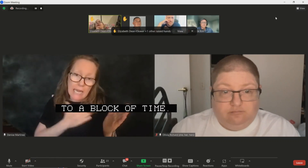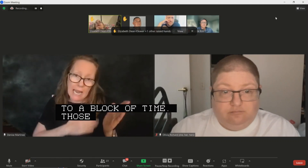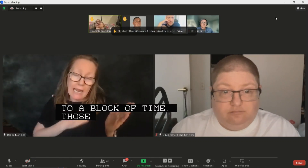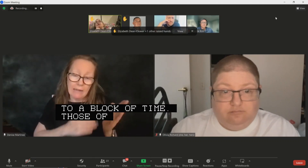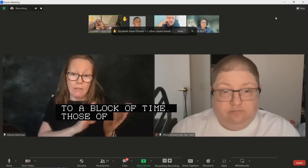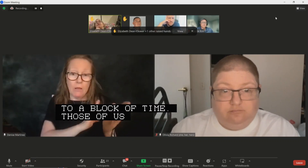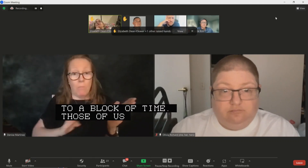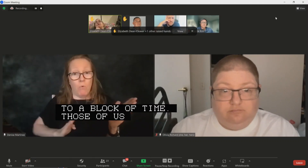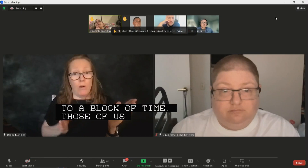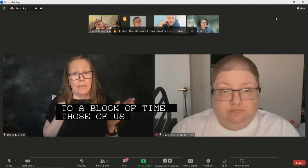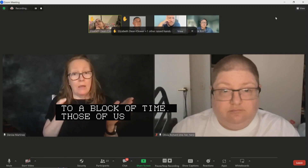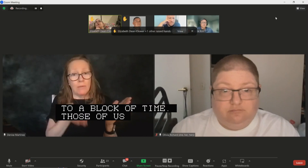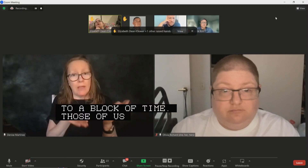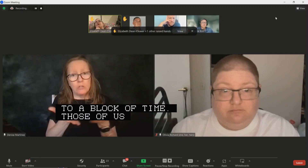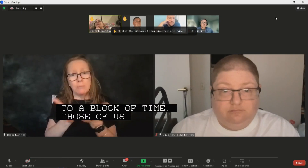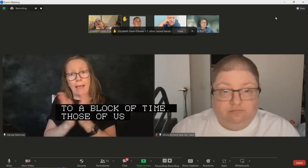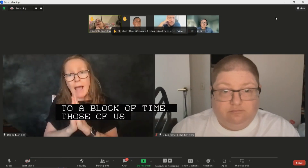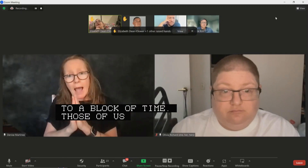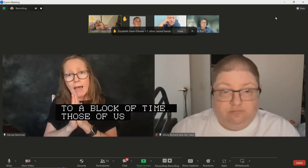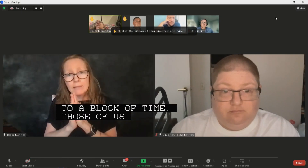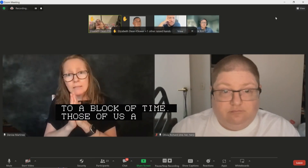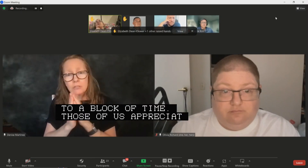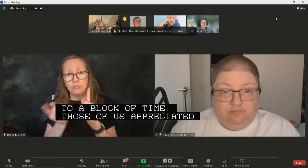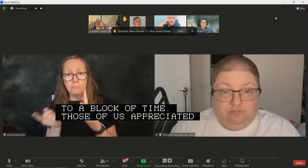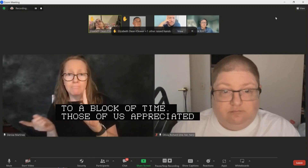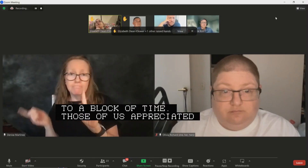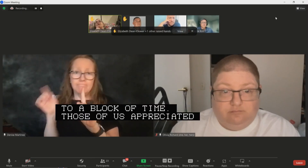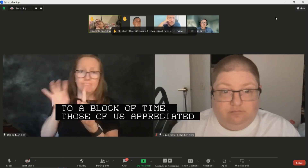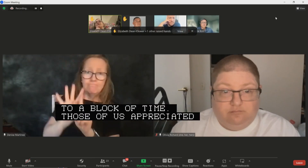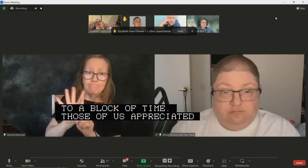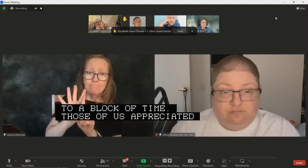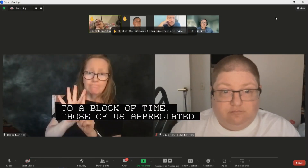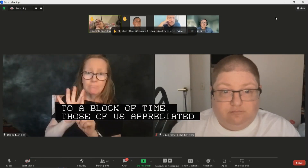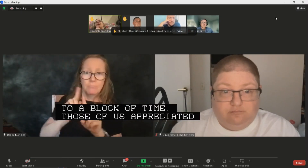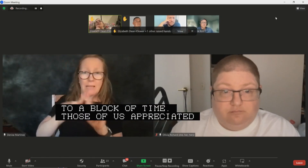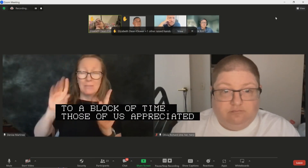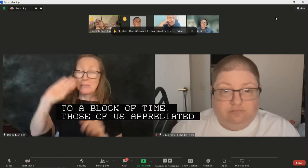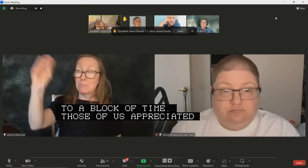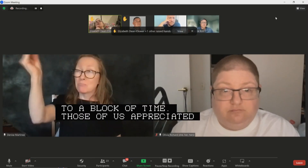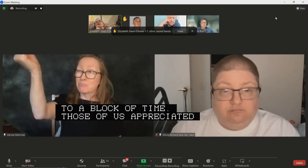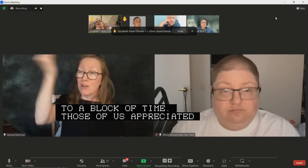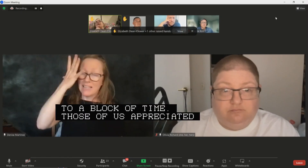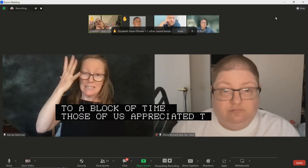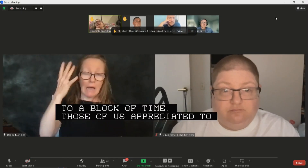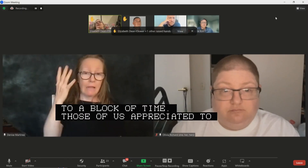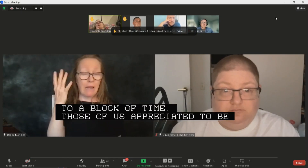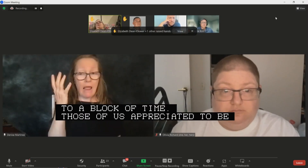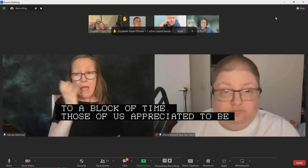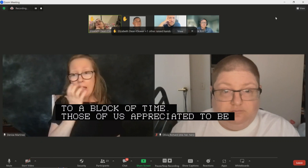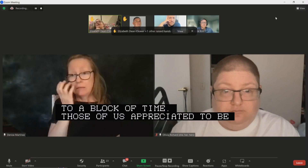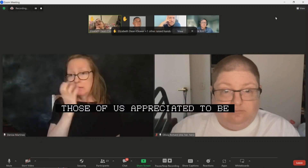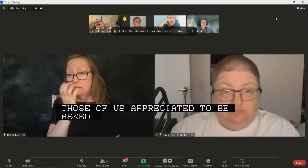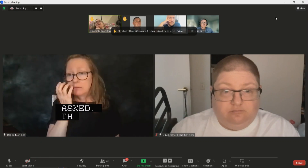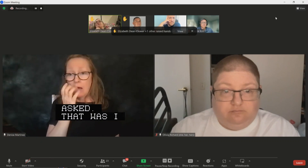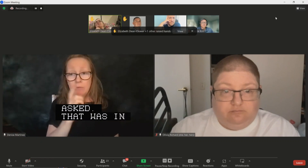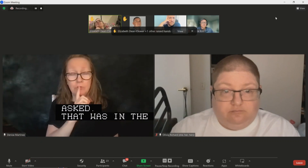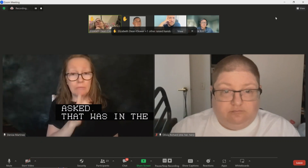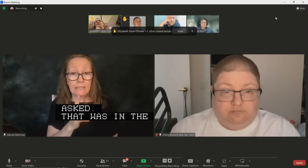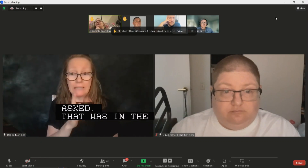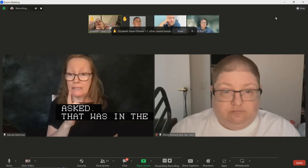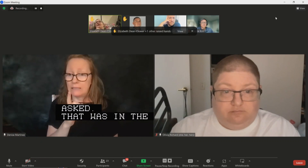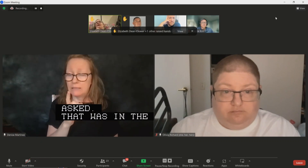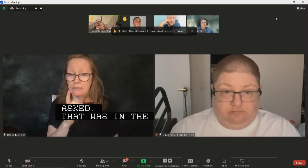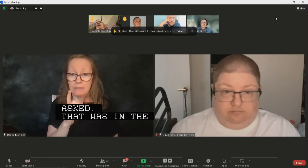there to be asked to be up by the podium, but that was in the bright sun, and that was really pretty,